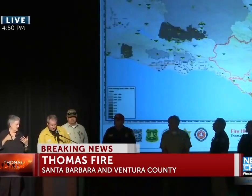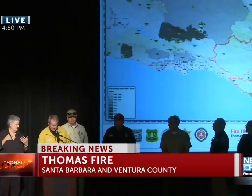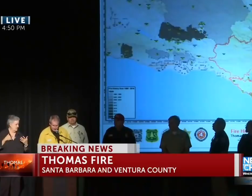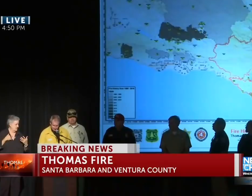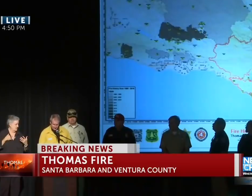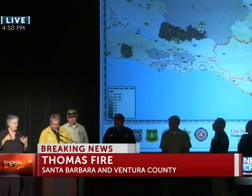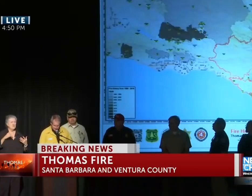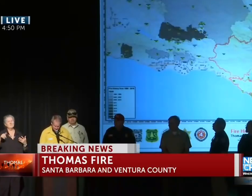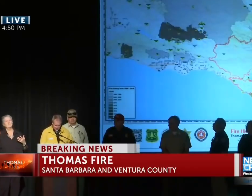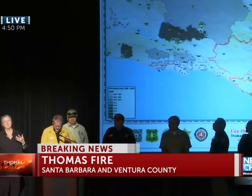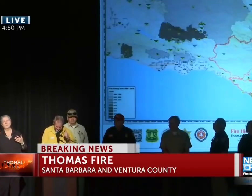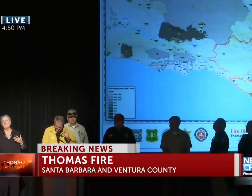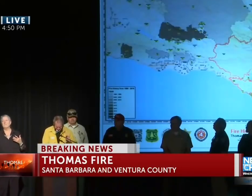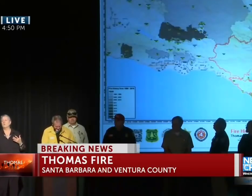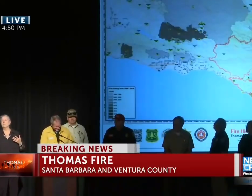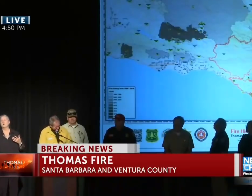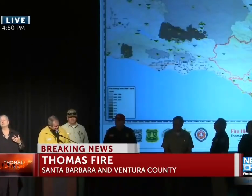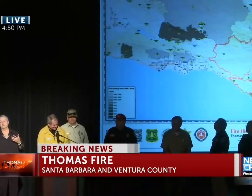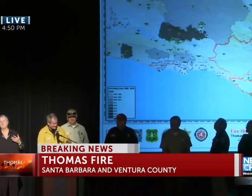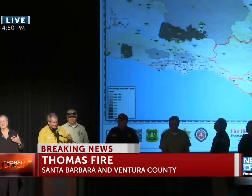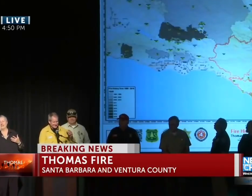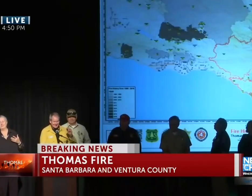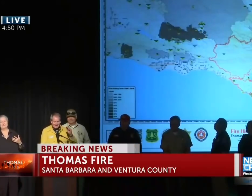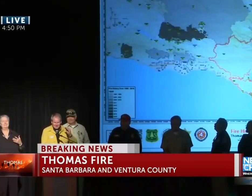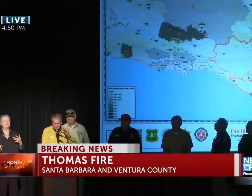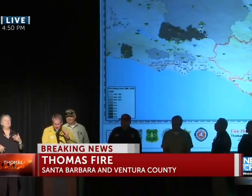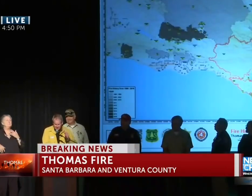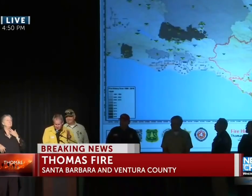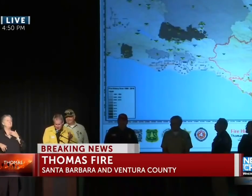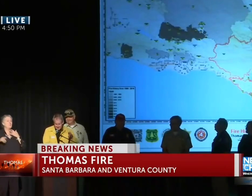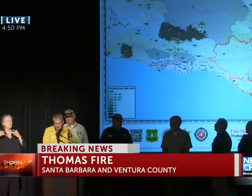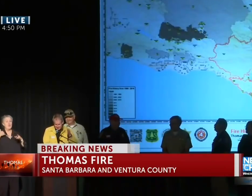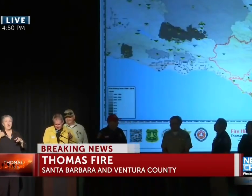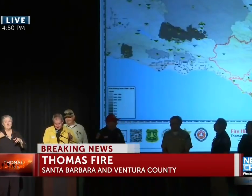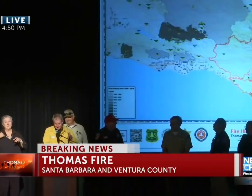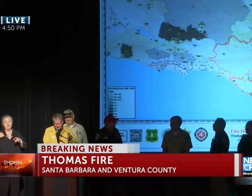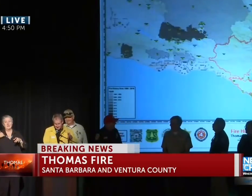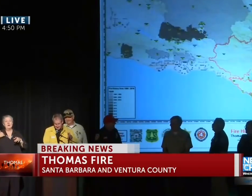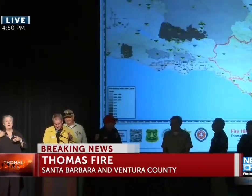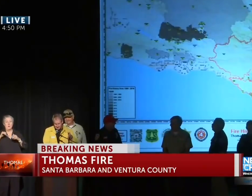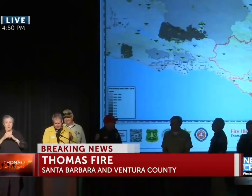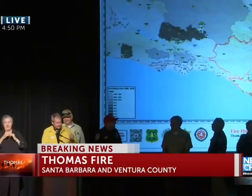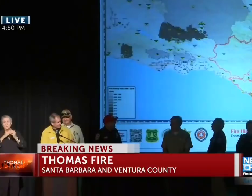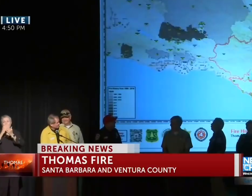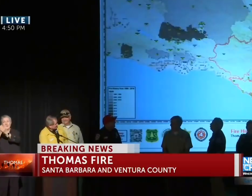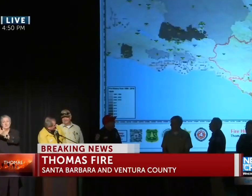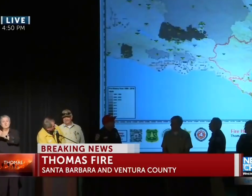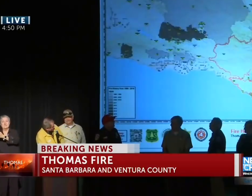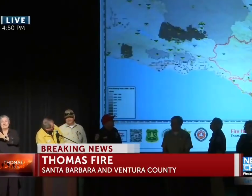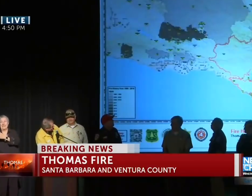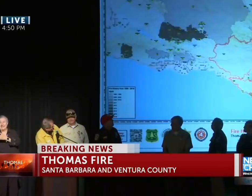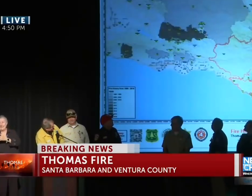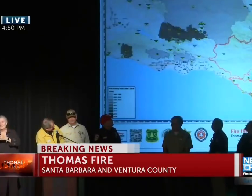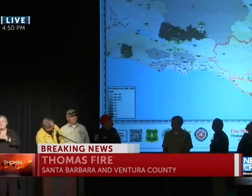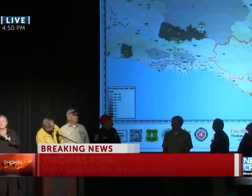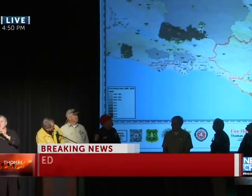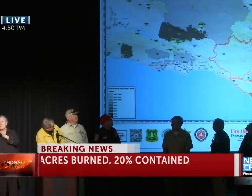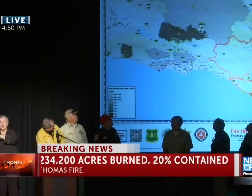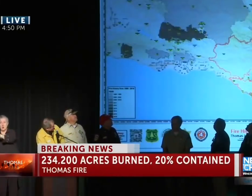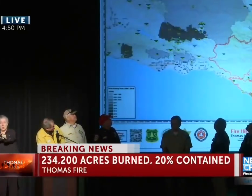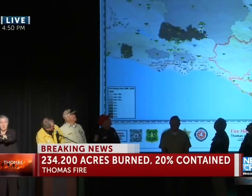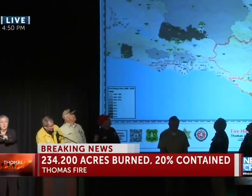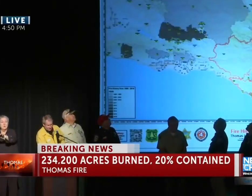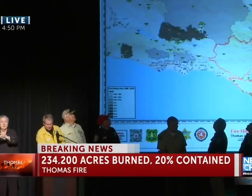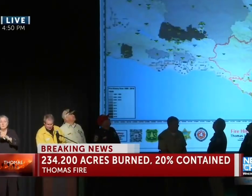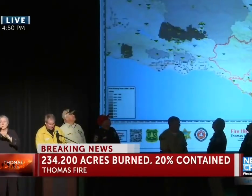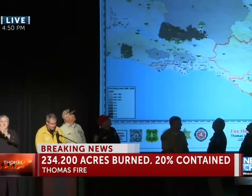We have another one over there. Fremont fuel break, that's it, thanks. So we have ways to get to the San Ynez River. If we don't get to